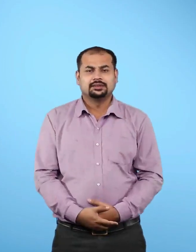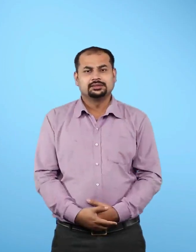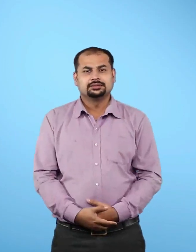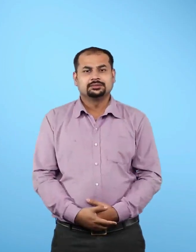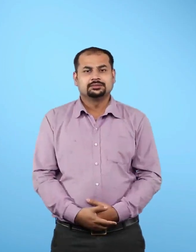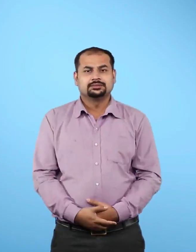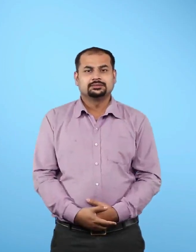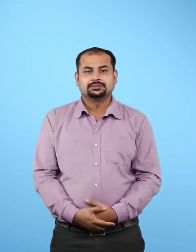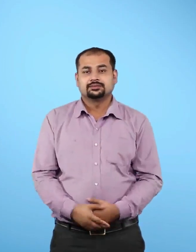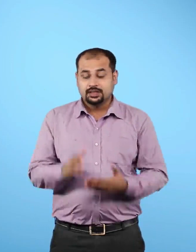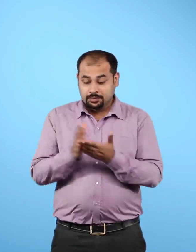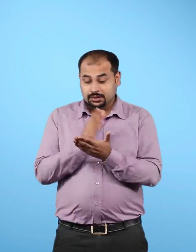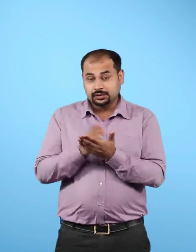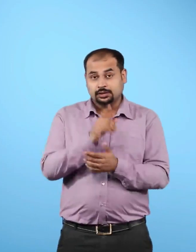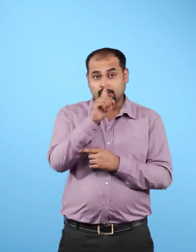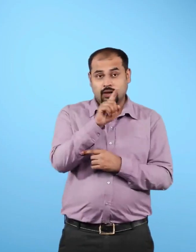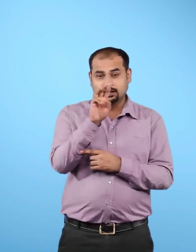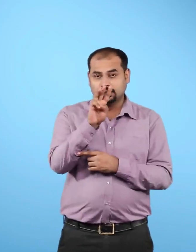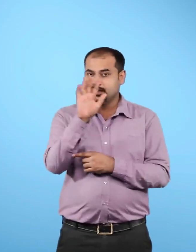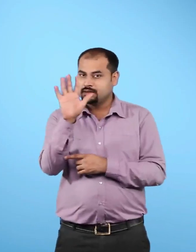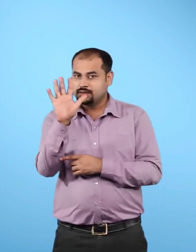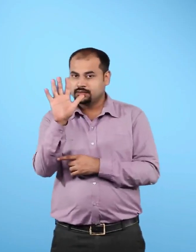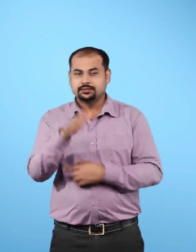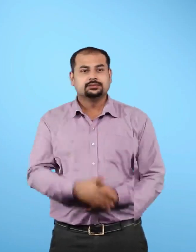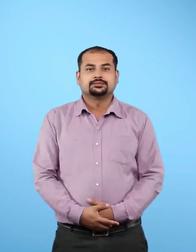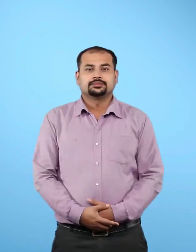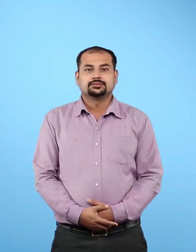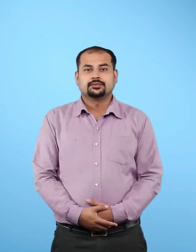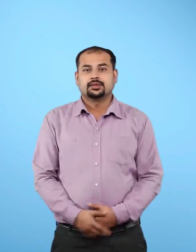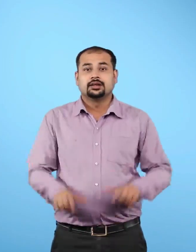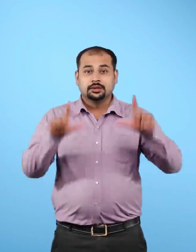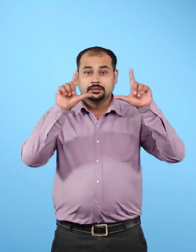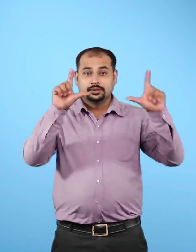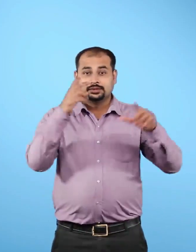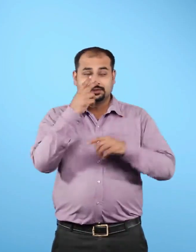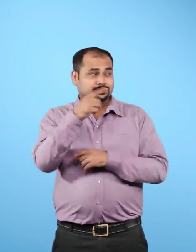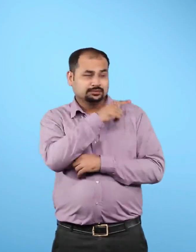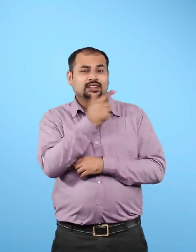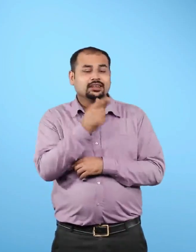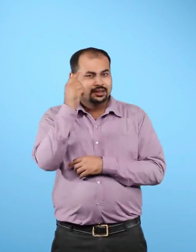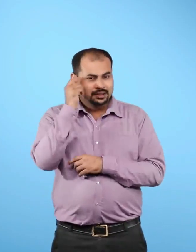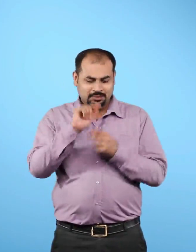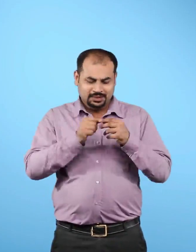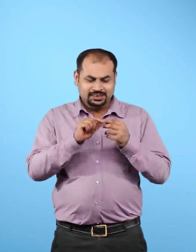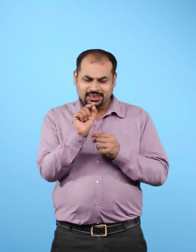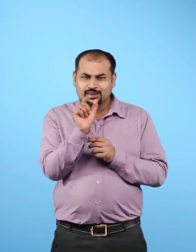centimeter. Page 135. What is the length of this pencil?